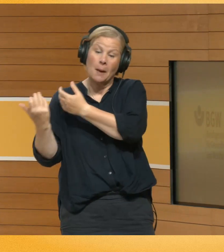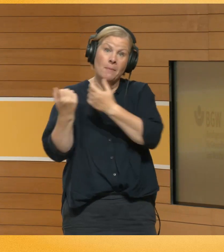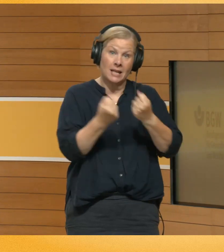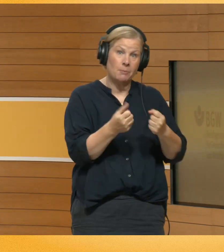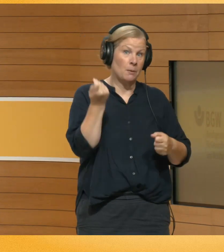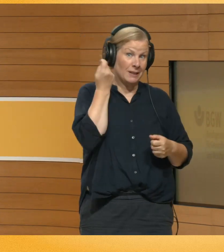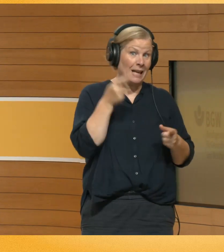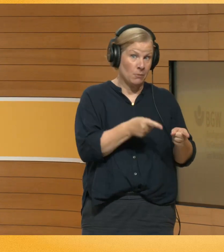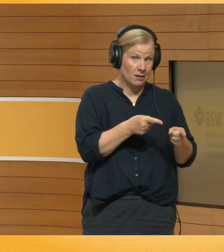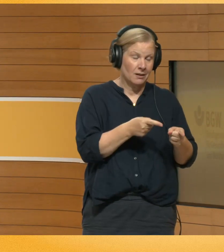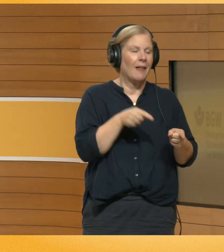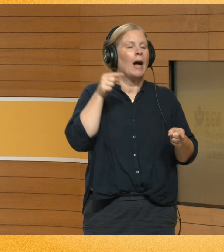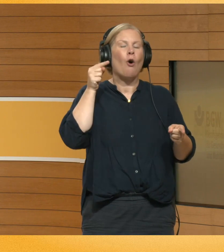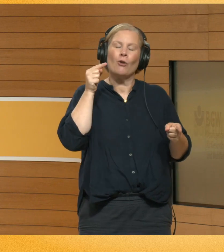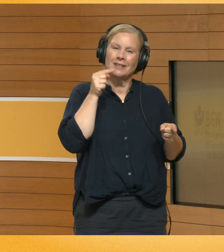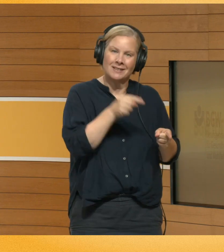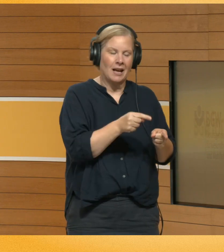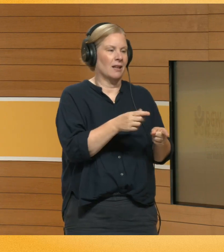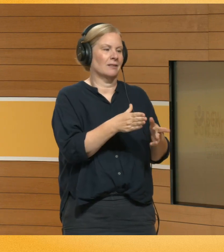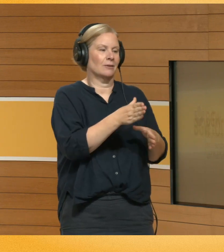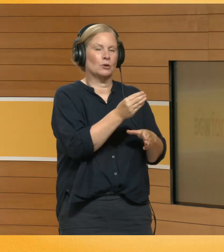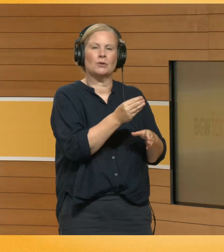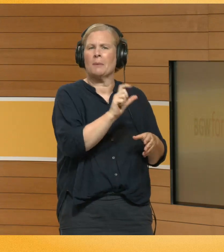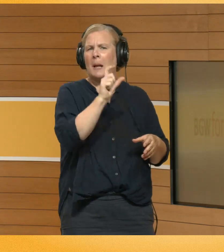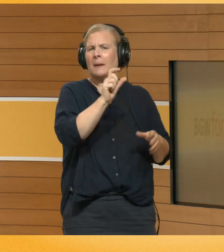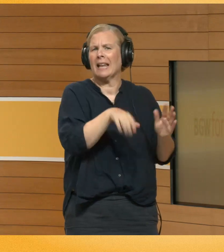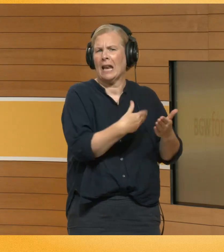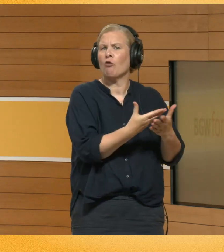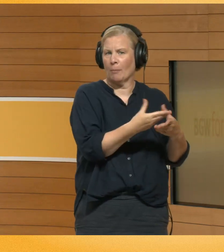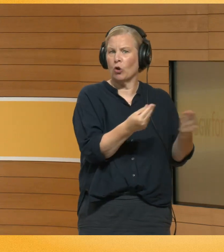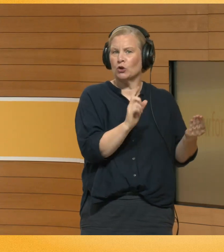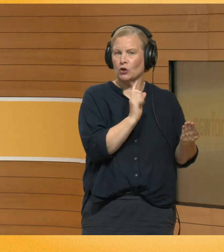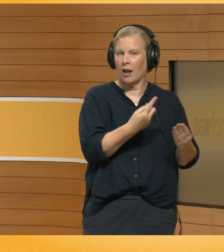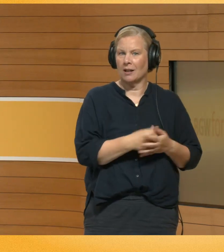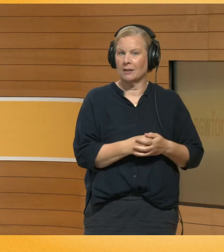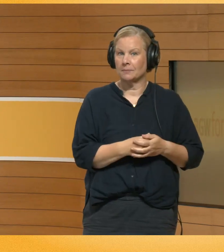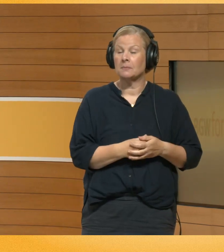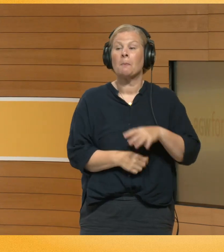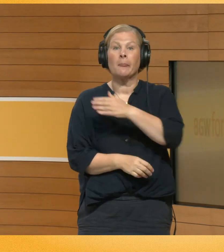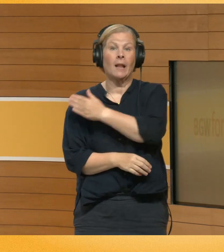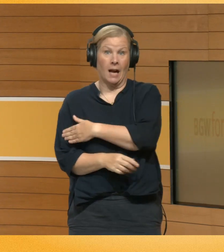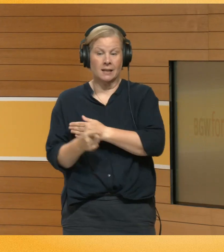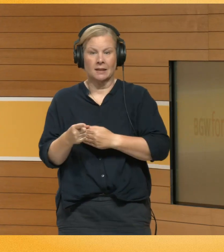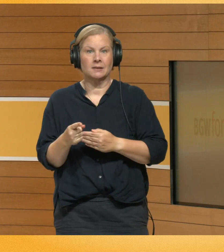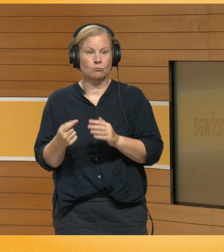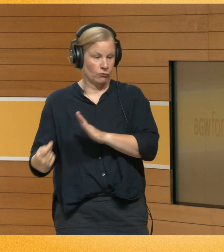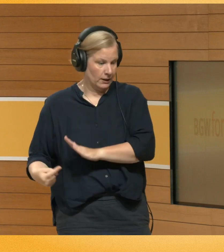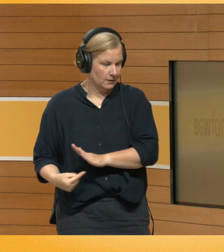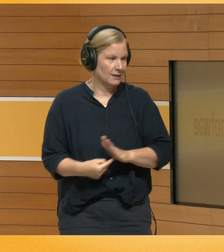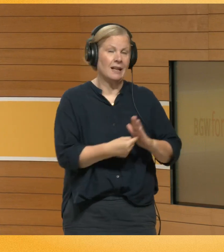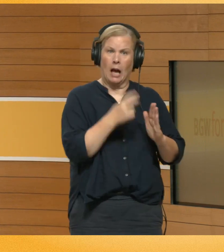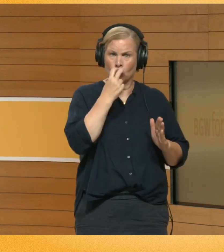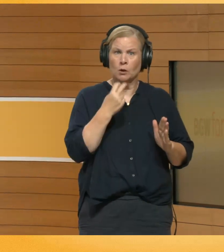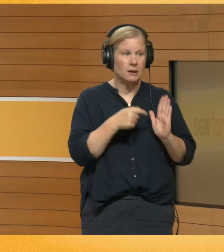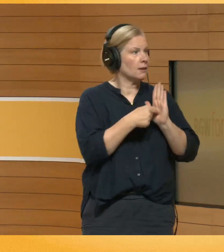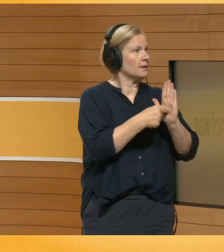and they need to take it to their hospital where they are working in order to solve a little homework